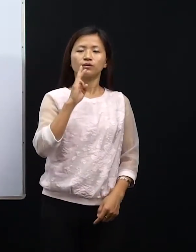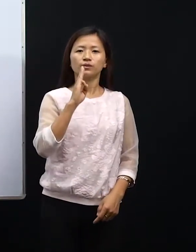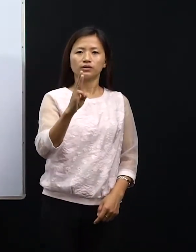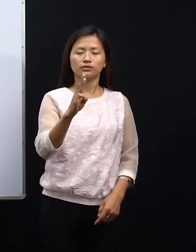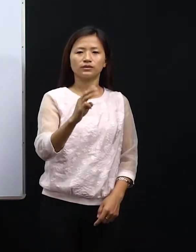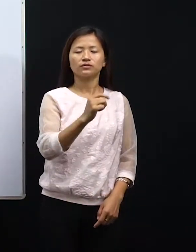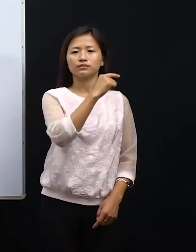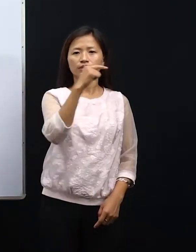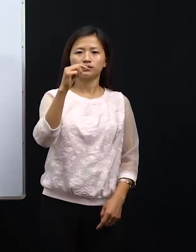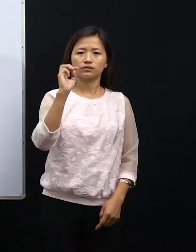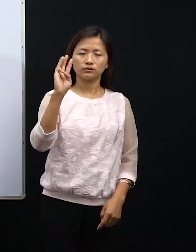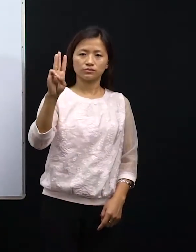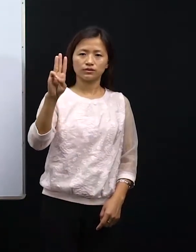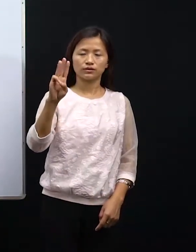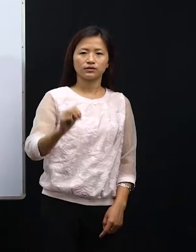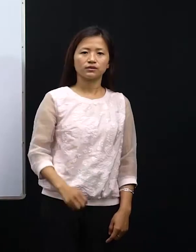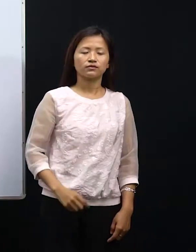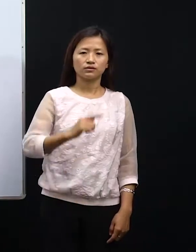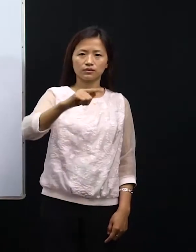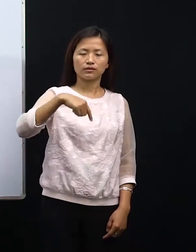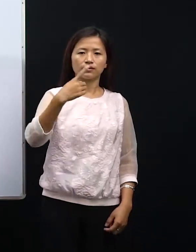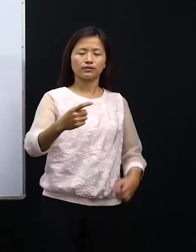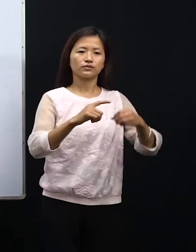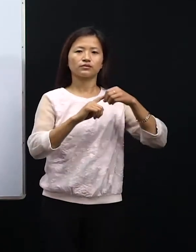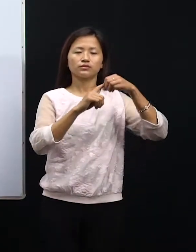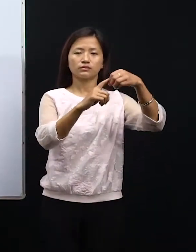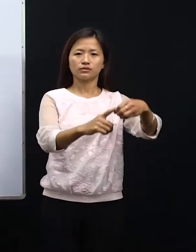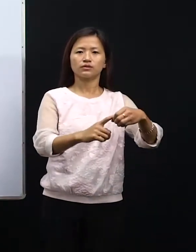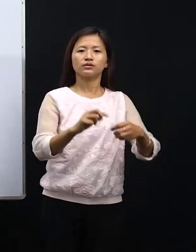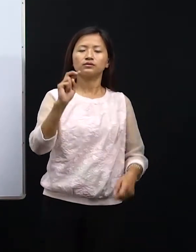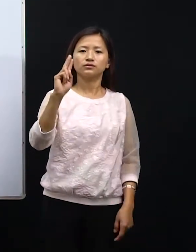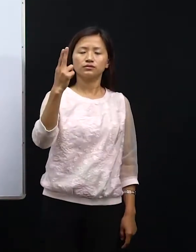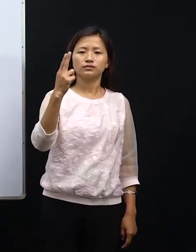Alright. Similarly, for the next question, question number 2,